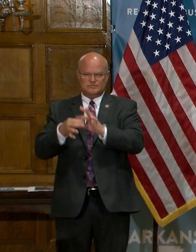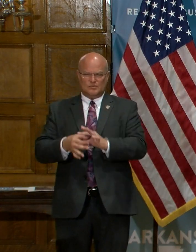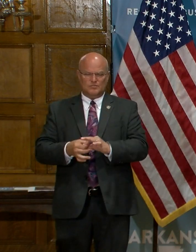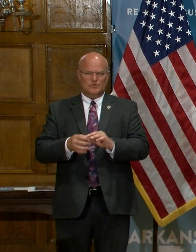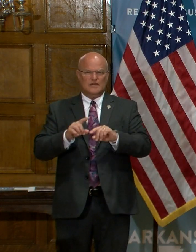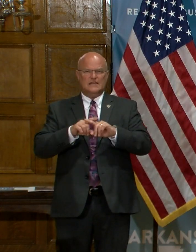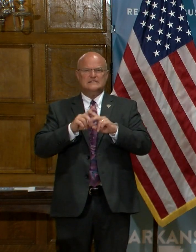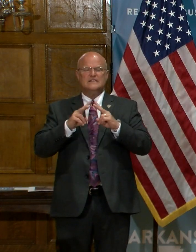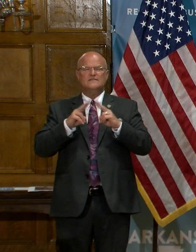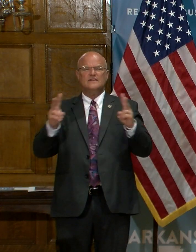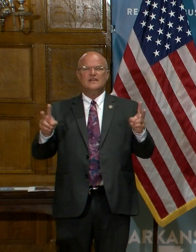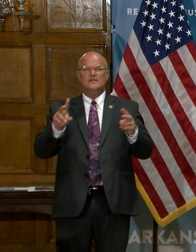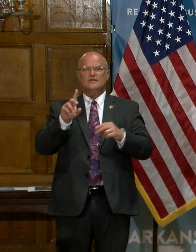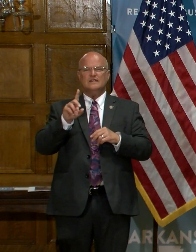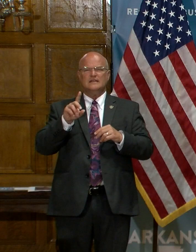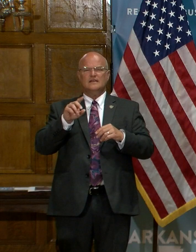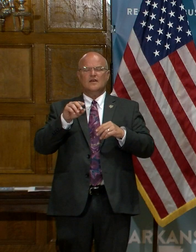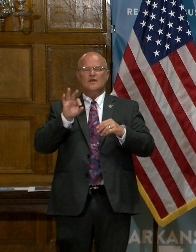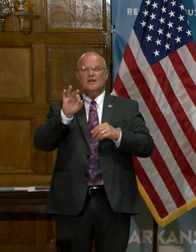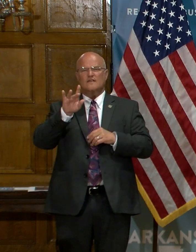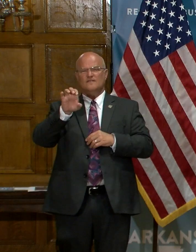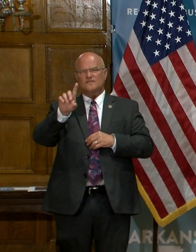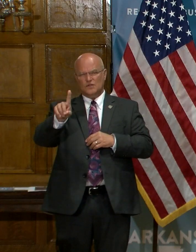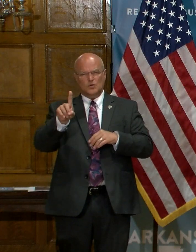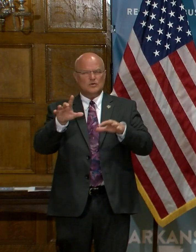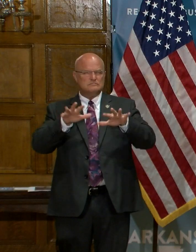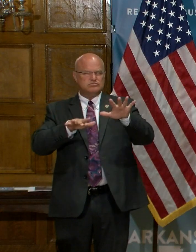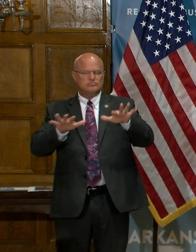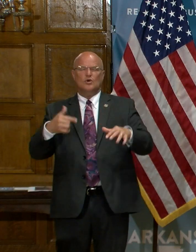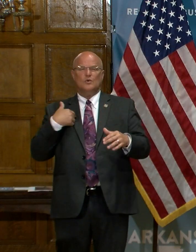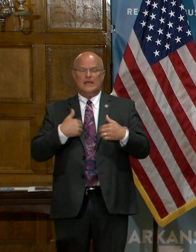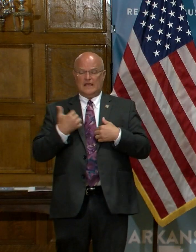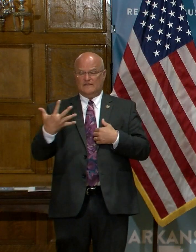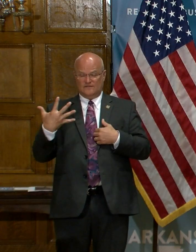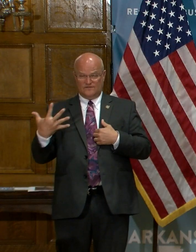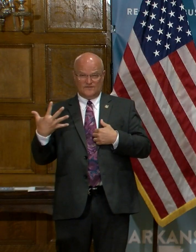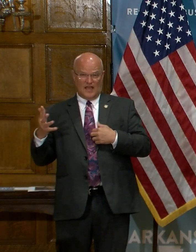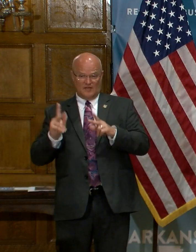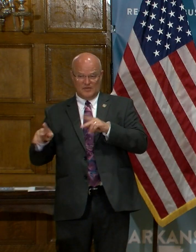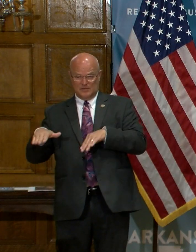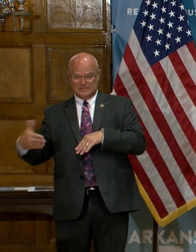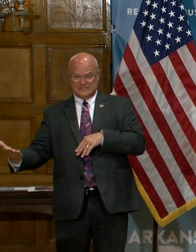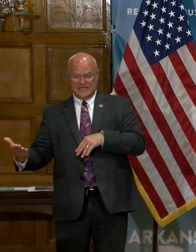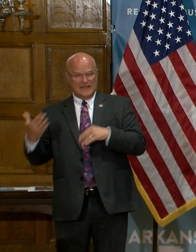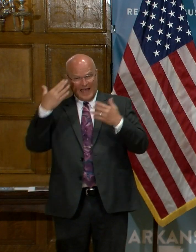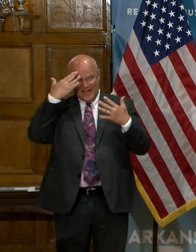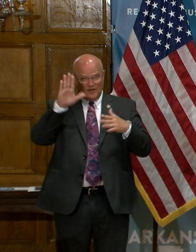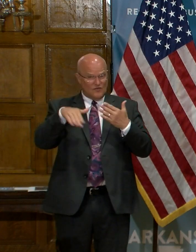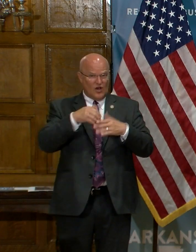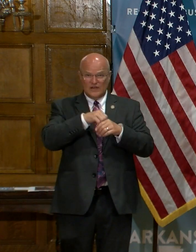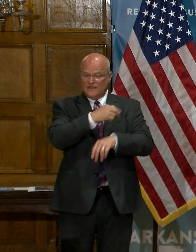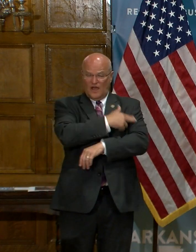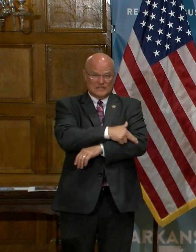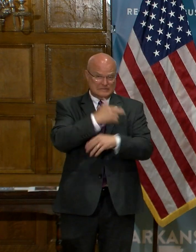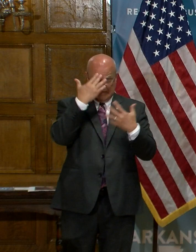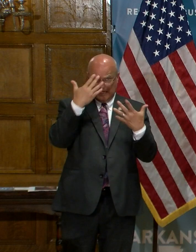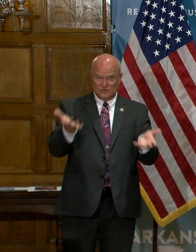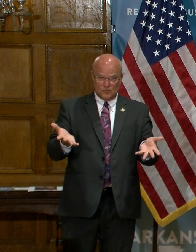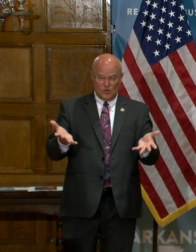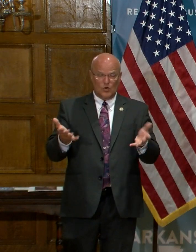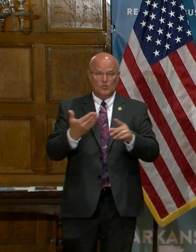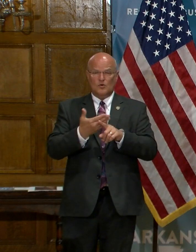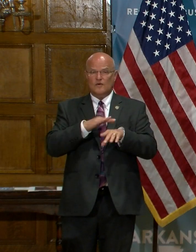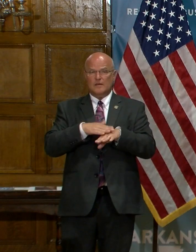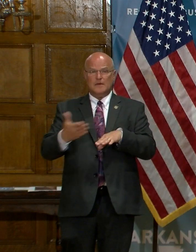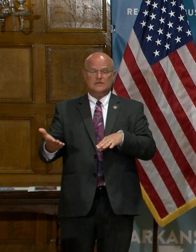very dynamic setting, but we did have five deaths. I don't know if all of those were in the hospital